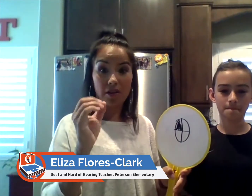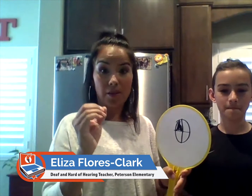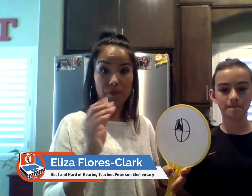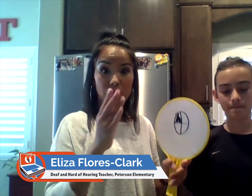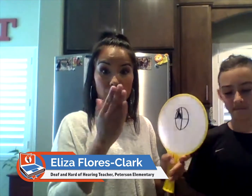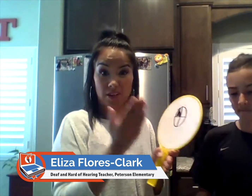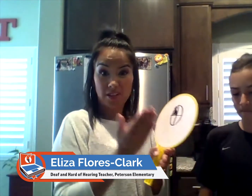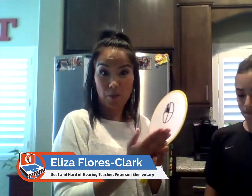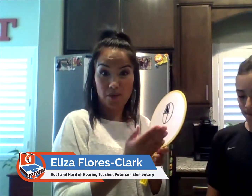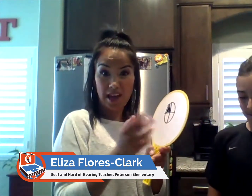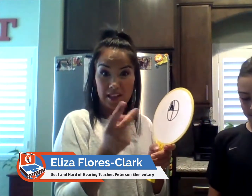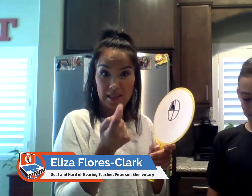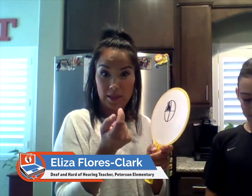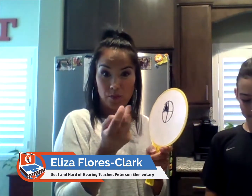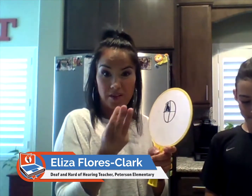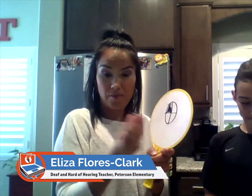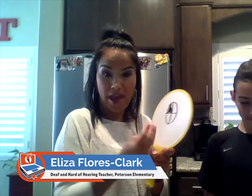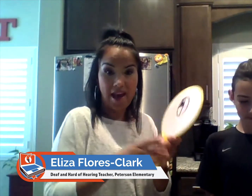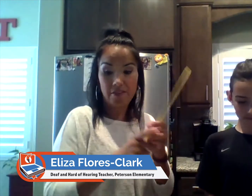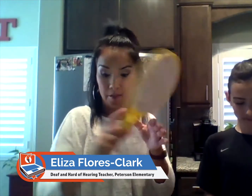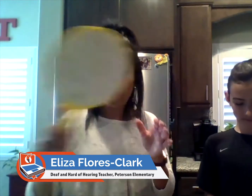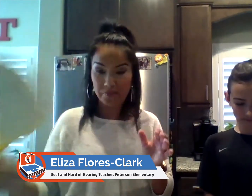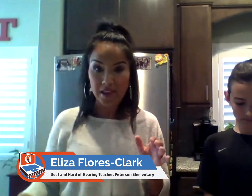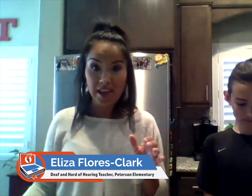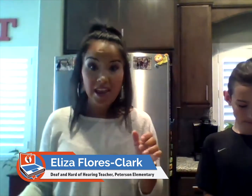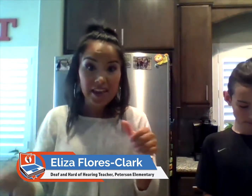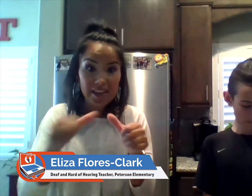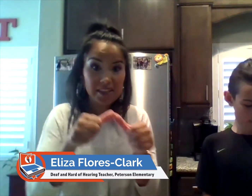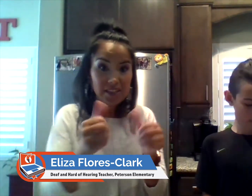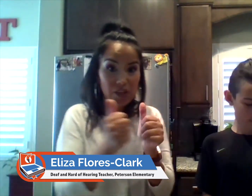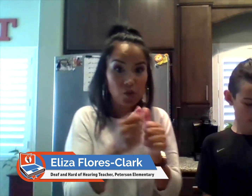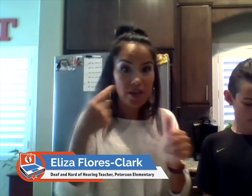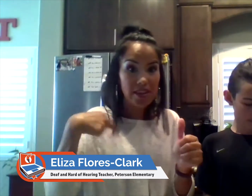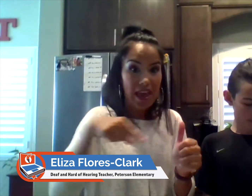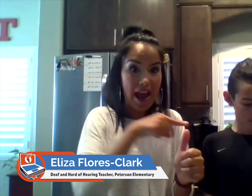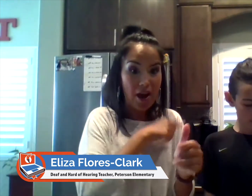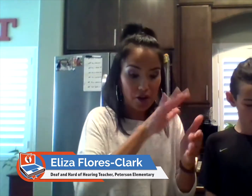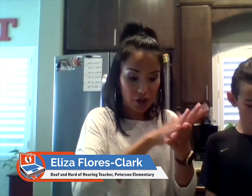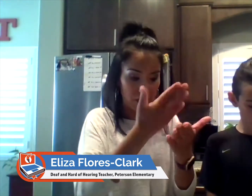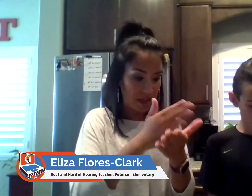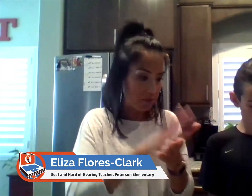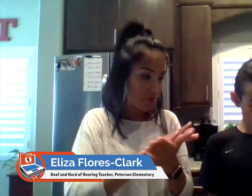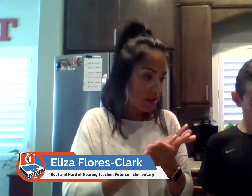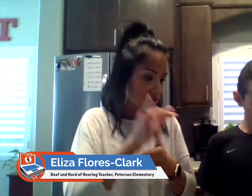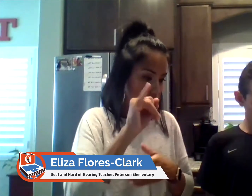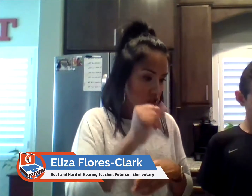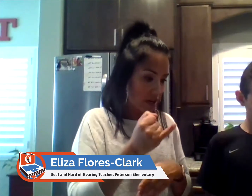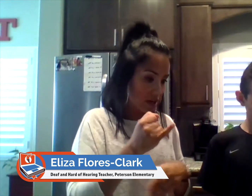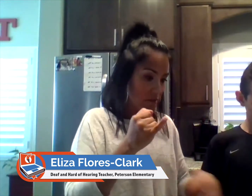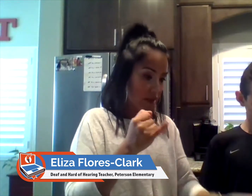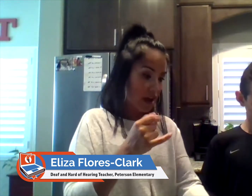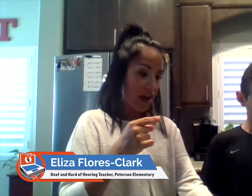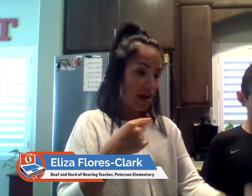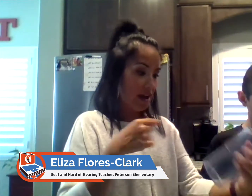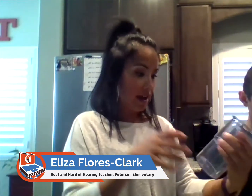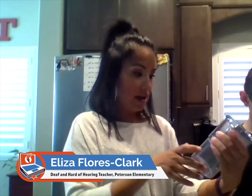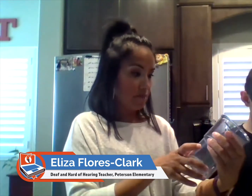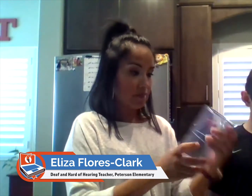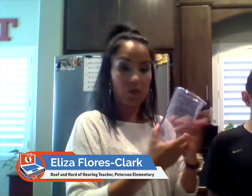so we're going to stop with that little bit of math and continue with our cooking. So Jaden, well,